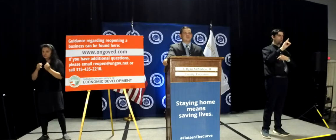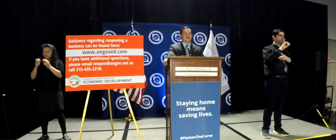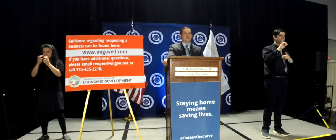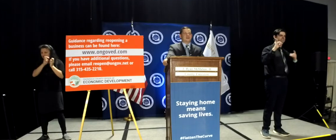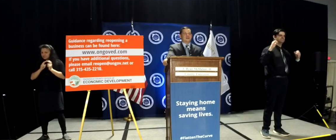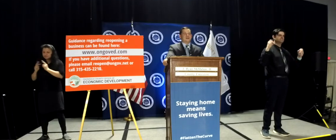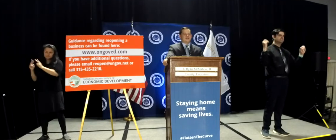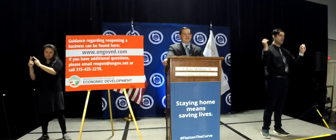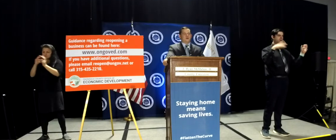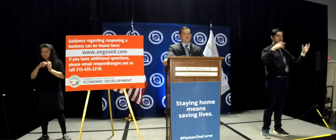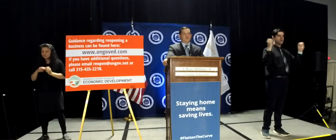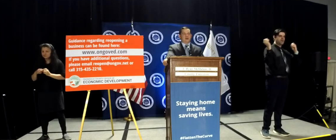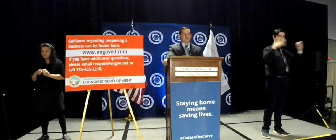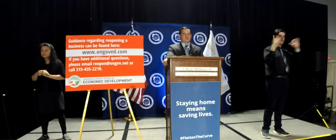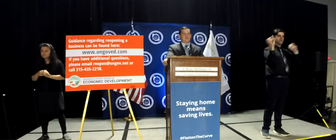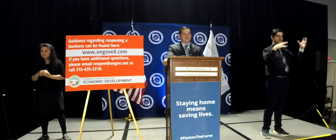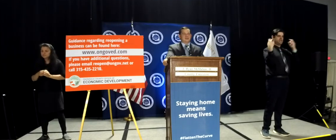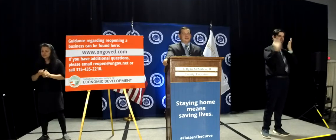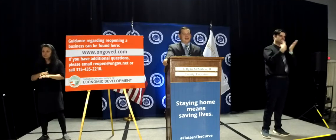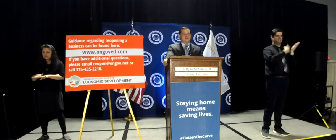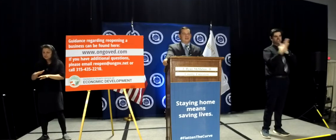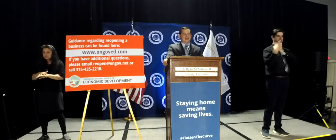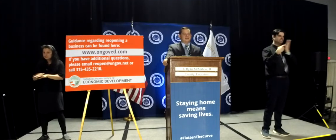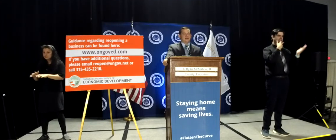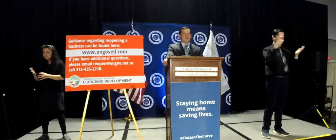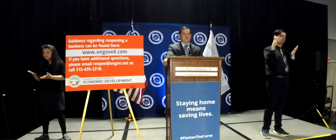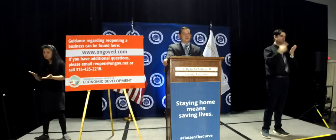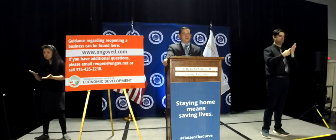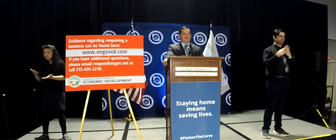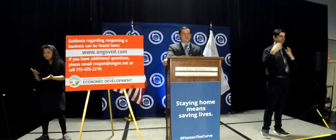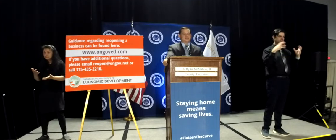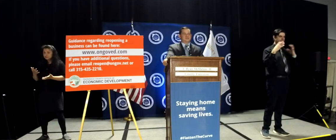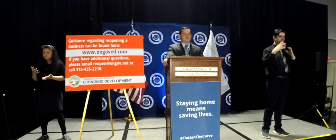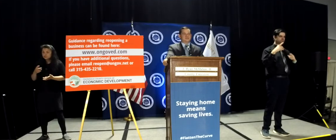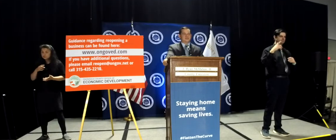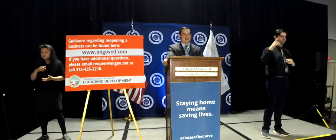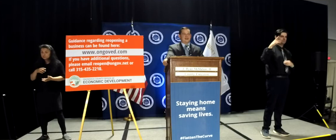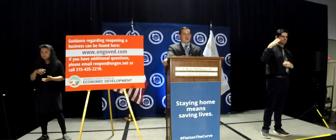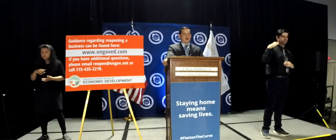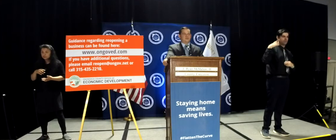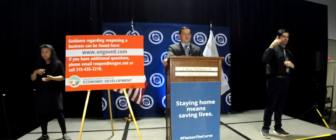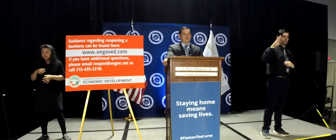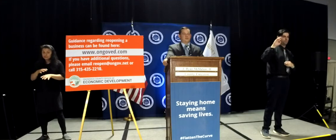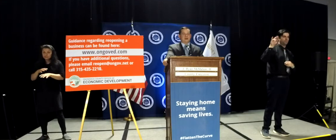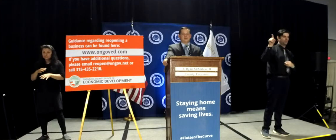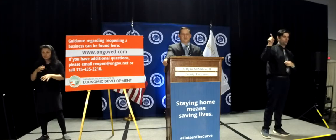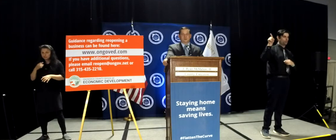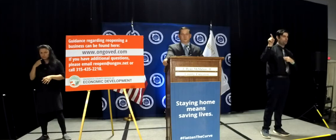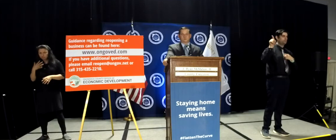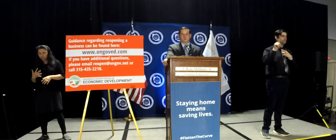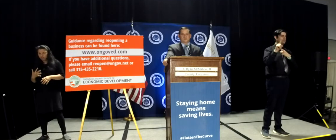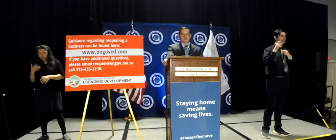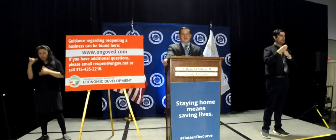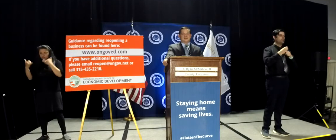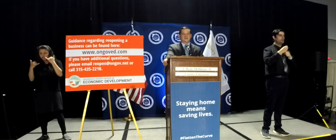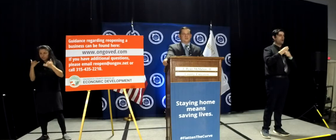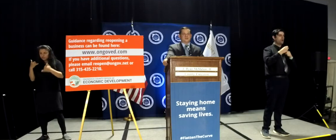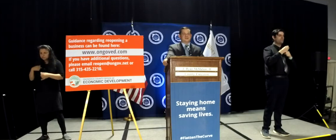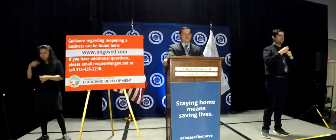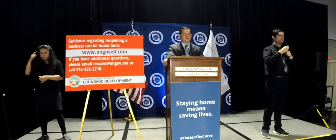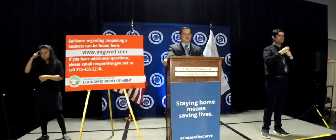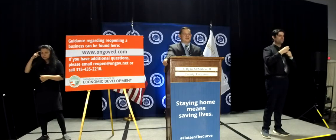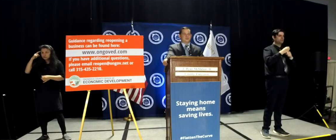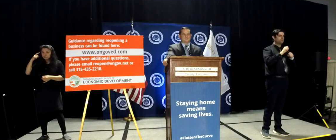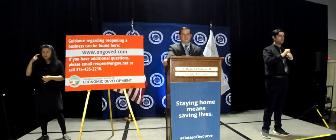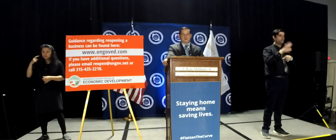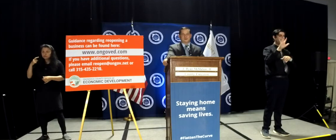thought Chairman Becker, and I hope he's watching, I was under the impression he drinks a lot of coffee or Mountain Dew, and he told me he